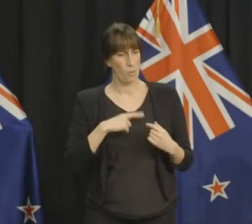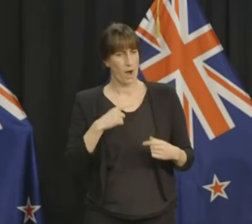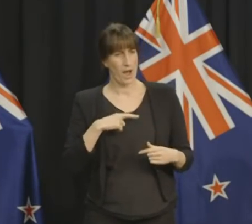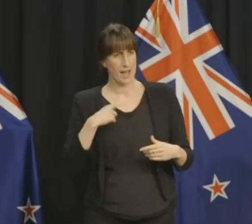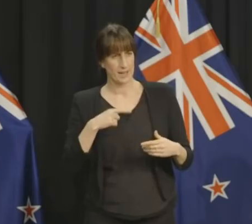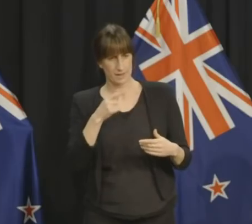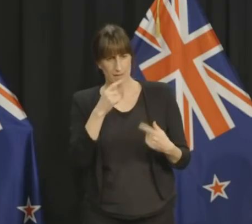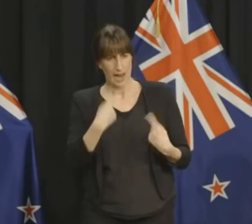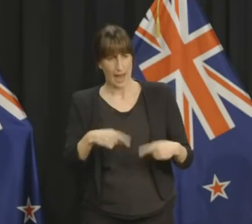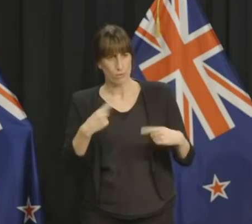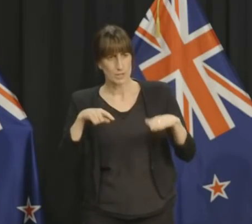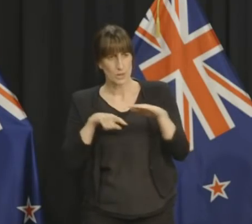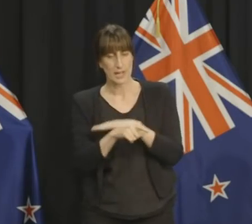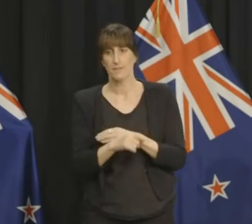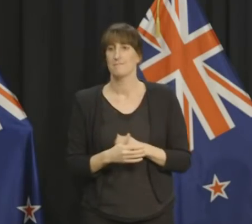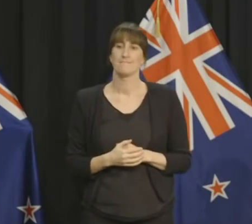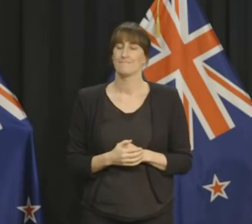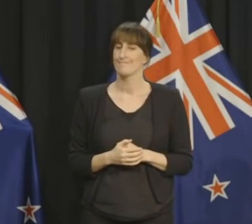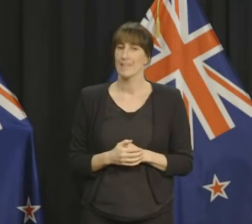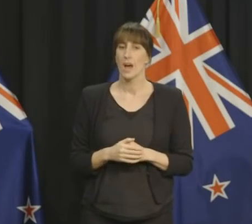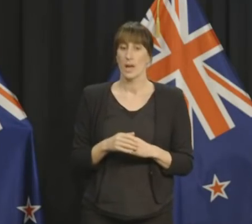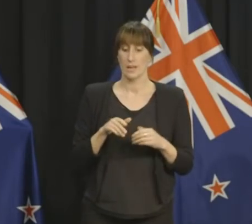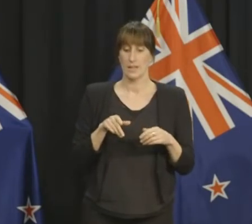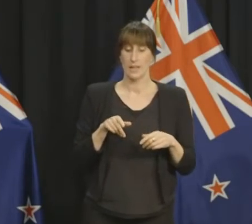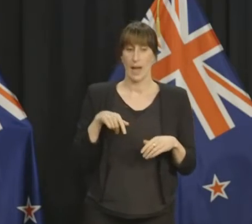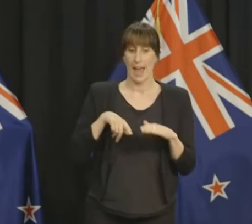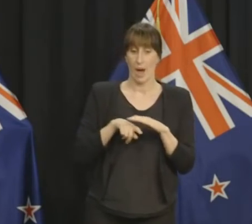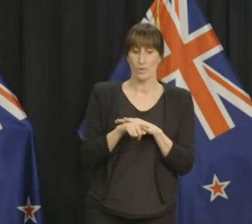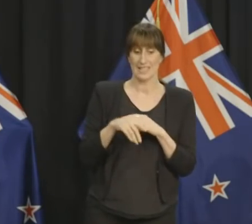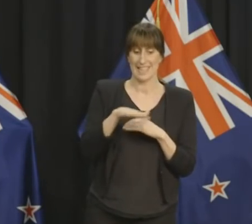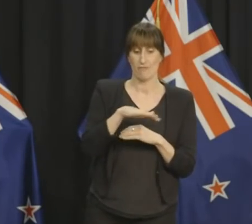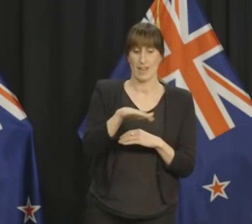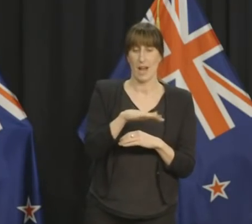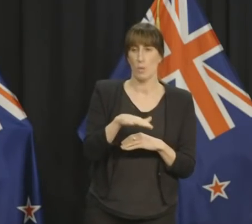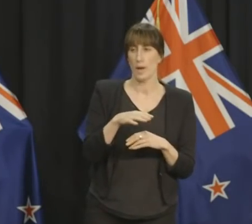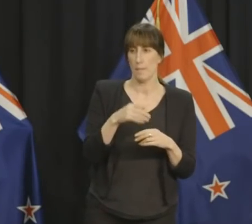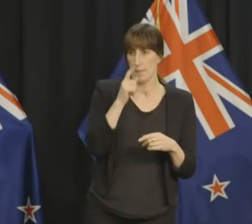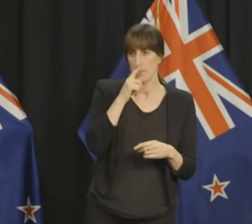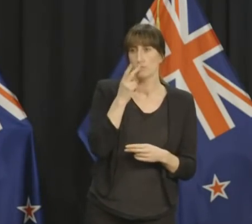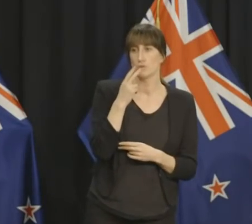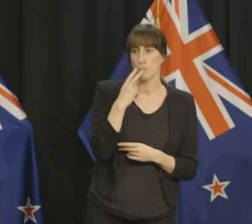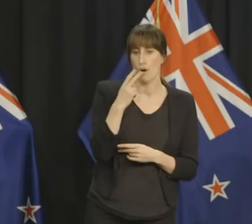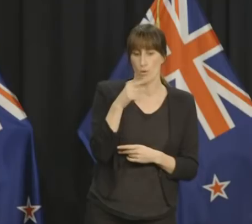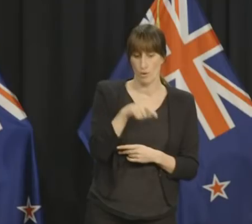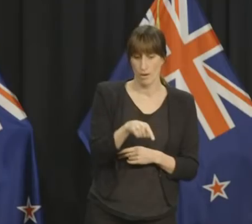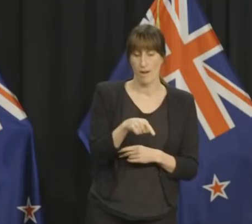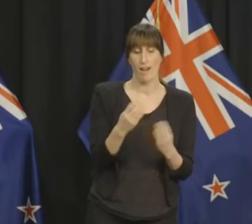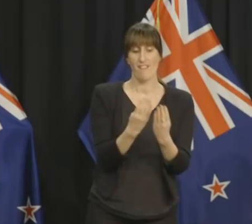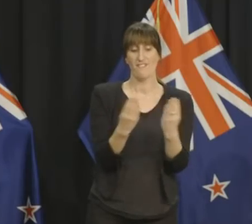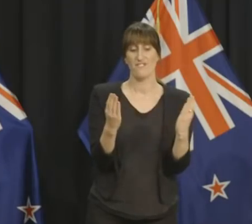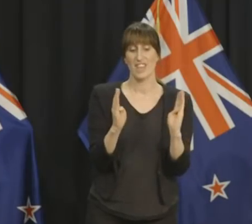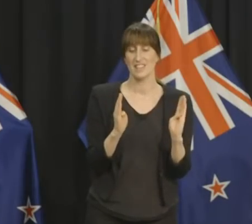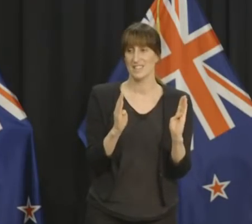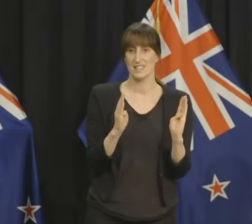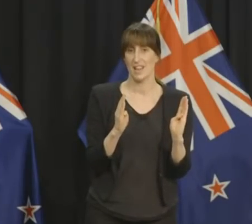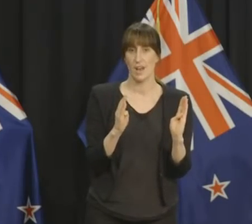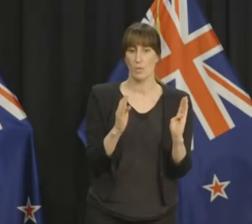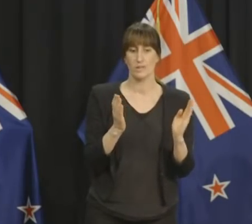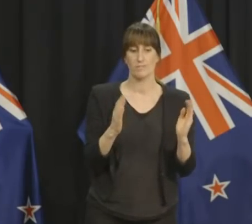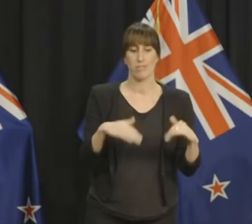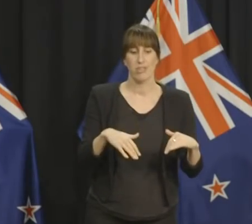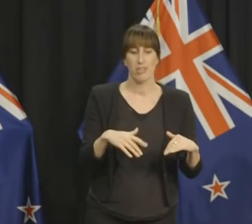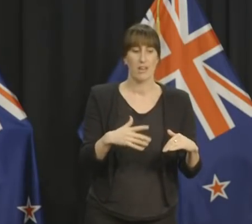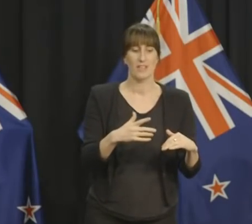My understanding is he left through a smoking area where the fences were being replaced, and it was only a matter of minutes before it